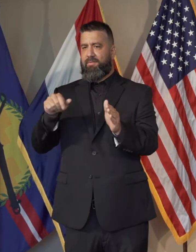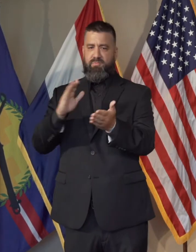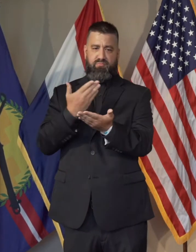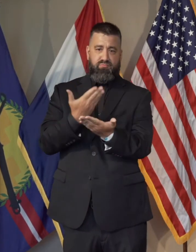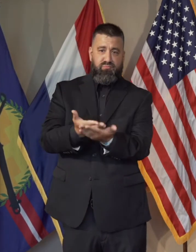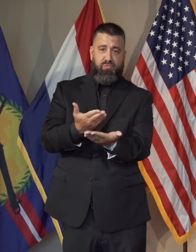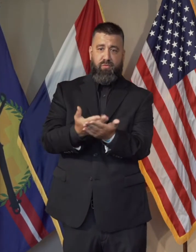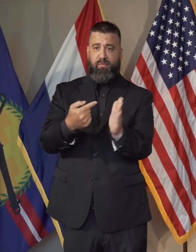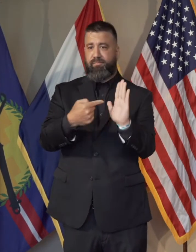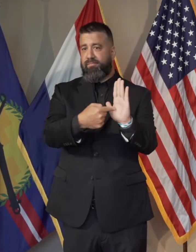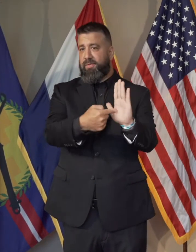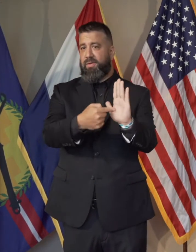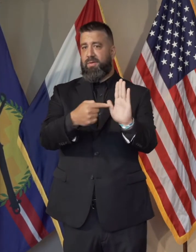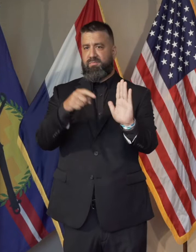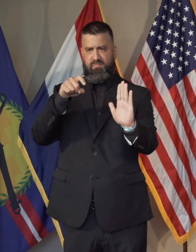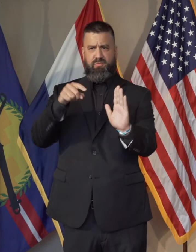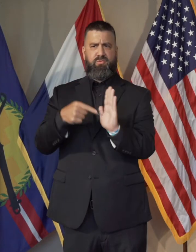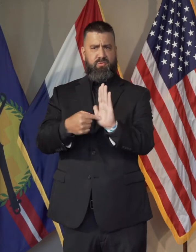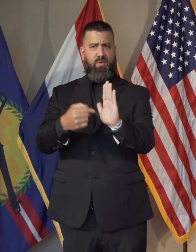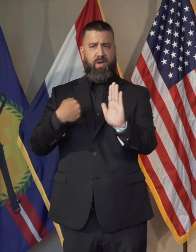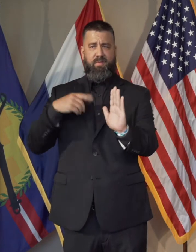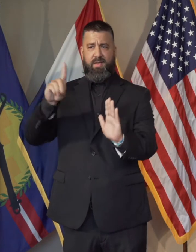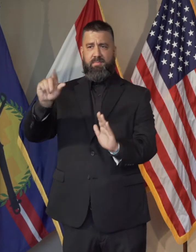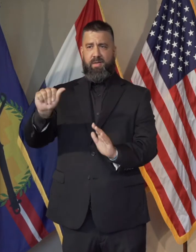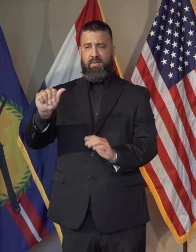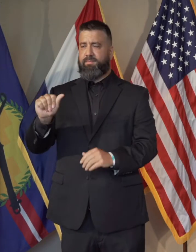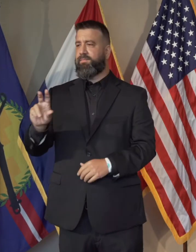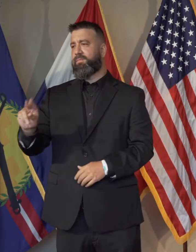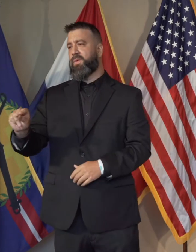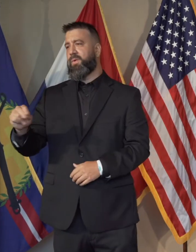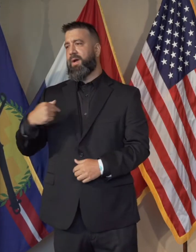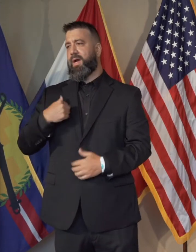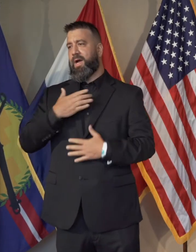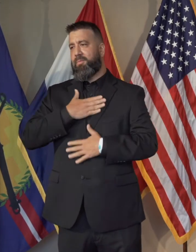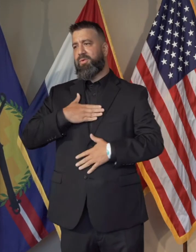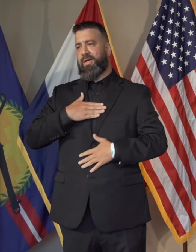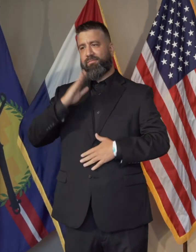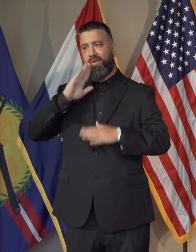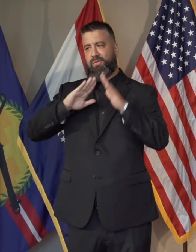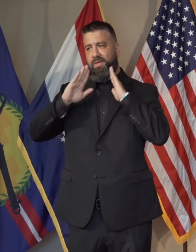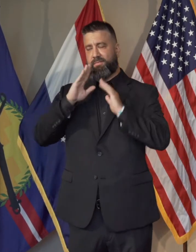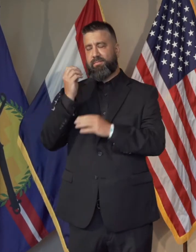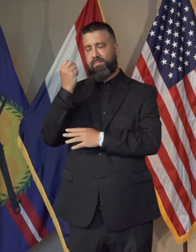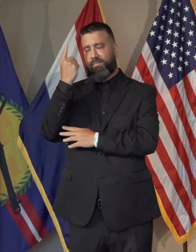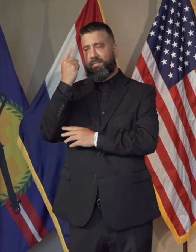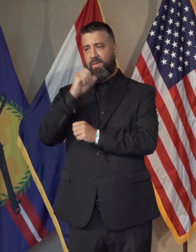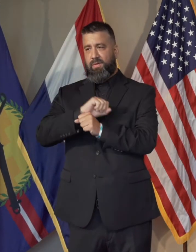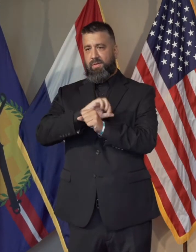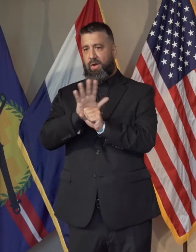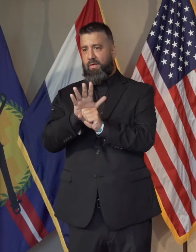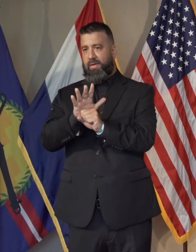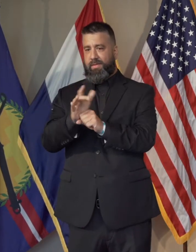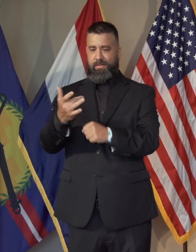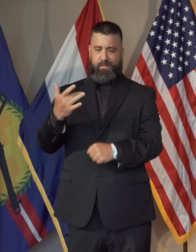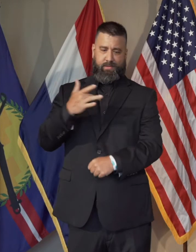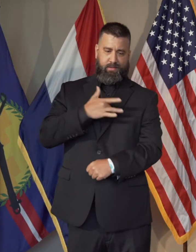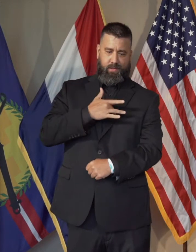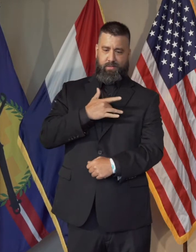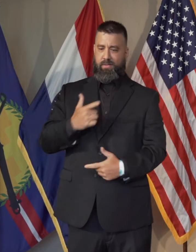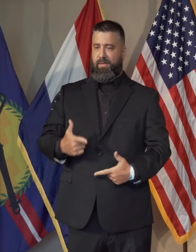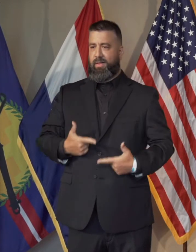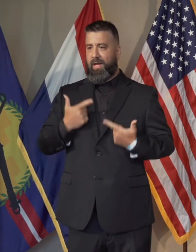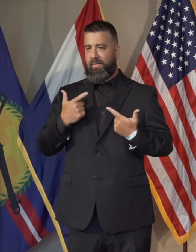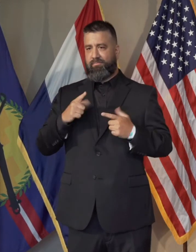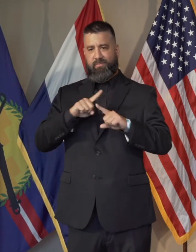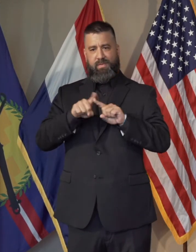developmental disability? No, I think that, no, I appreciate that frustration. I mean, COVID touches our lives